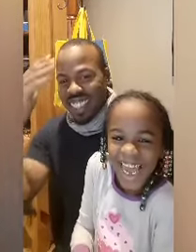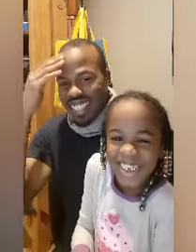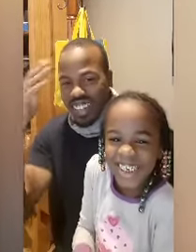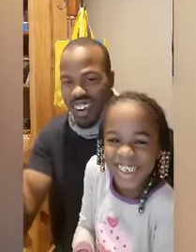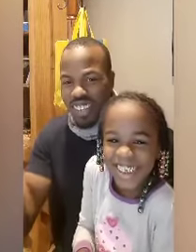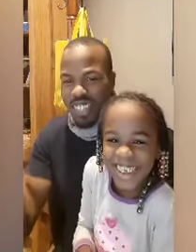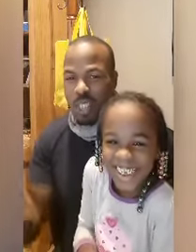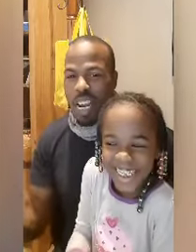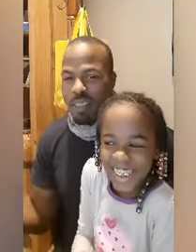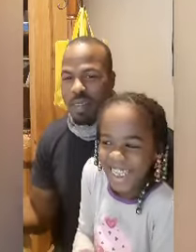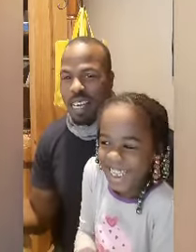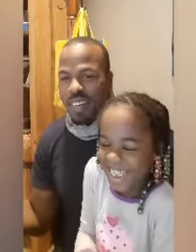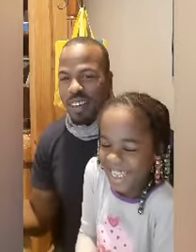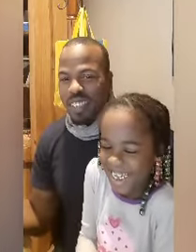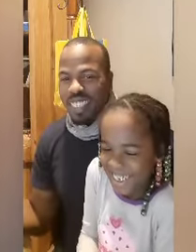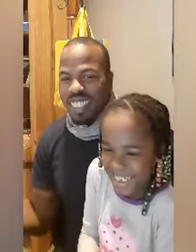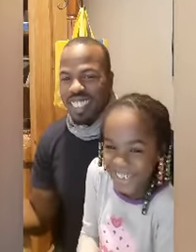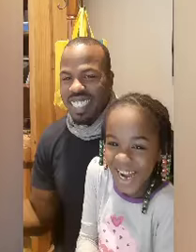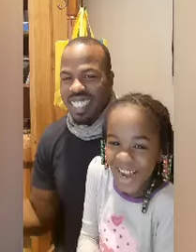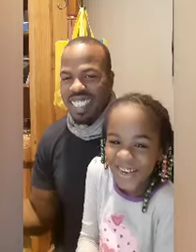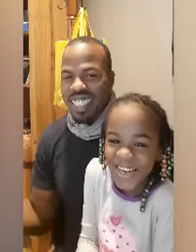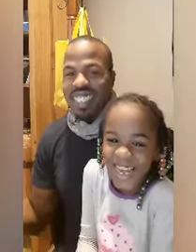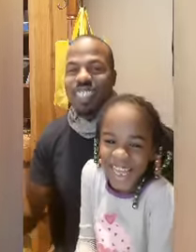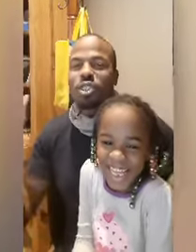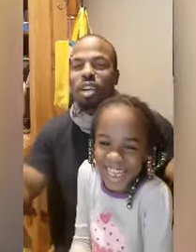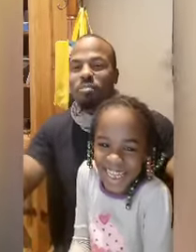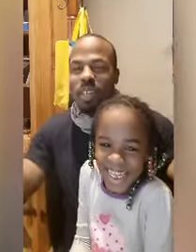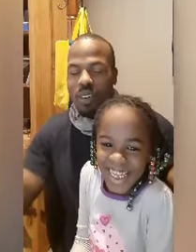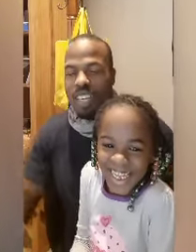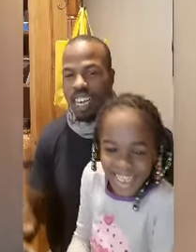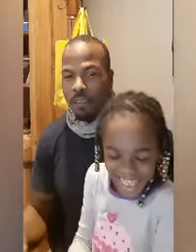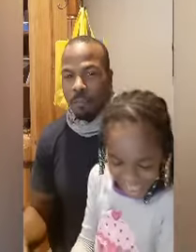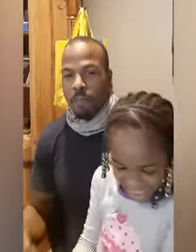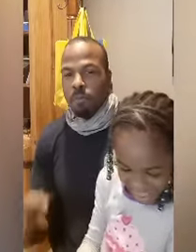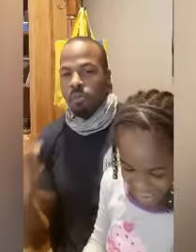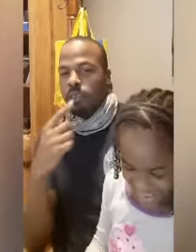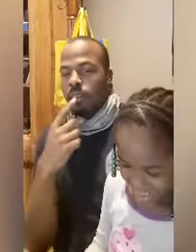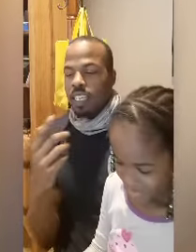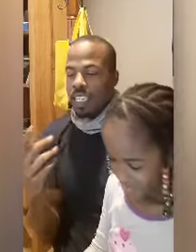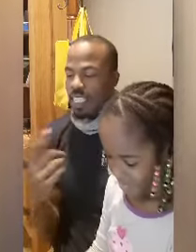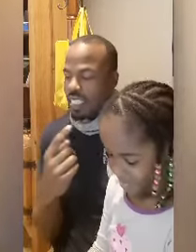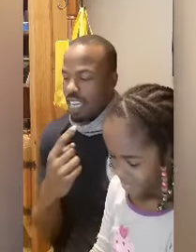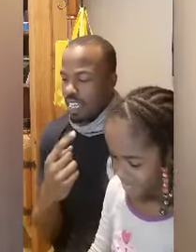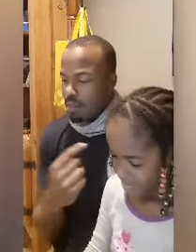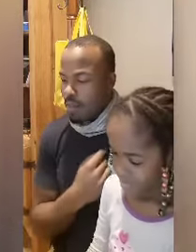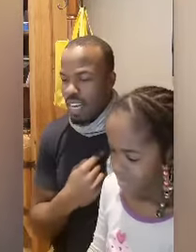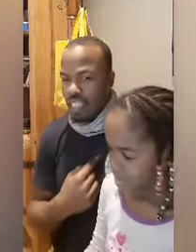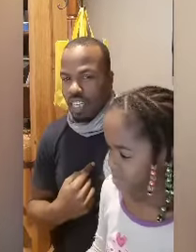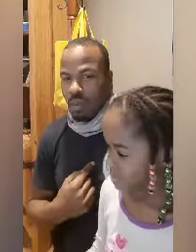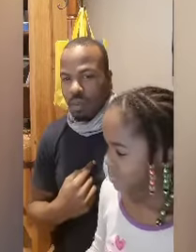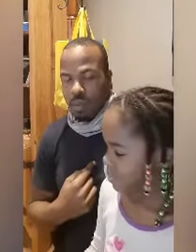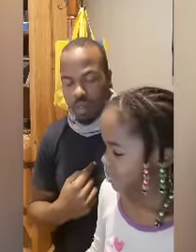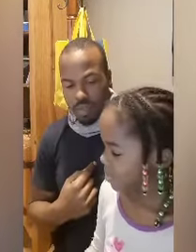It's called the treadmill. The treadmill. The treadmill. Okay. Hmm. Let's think. Maybe I should come up with one.